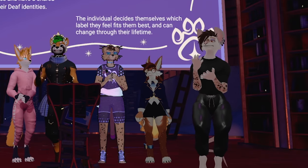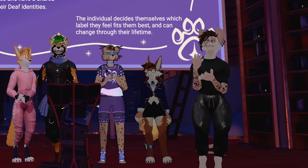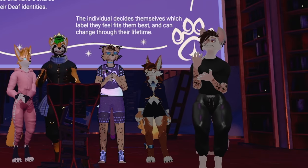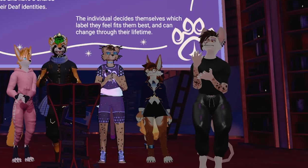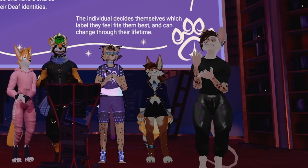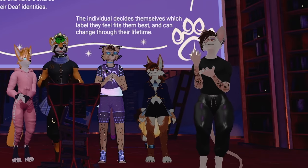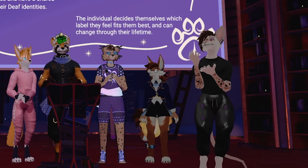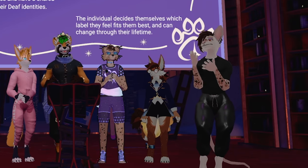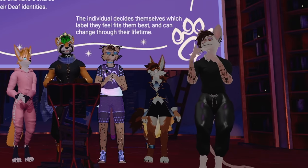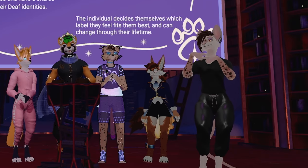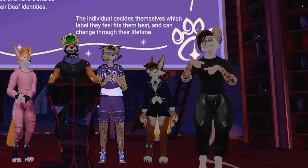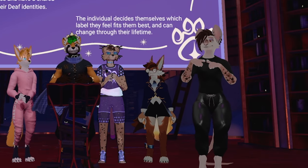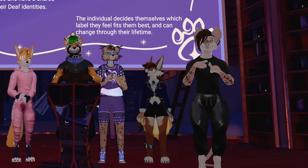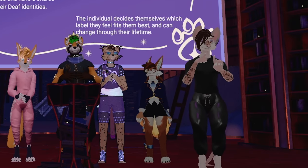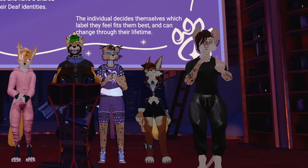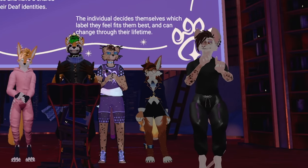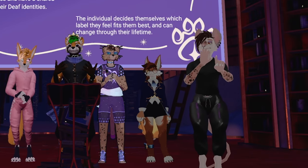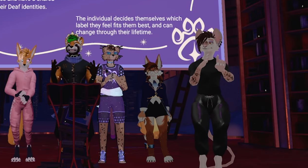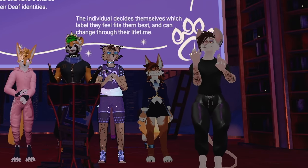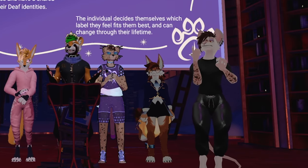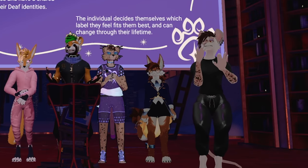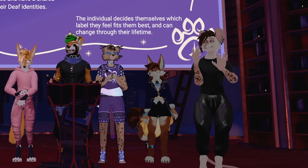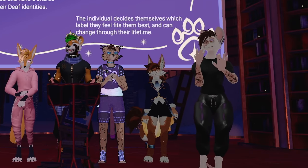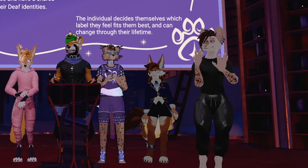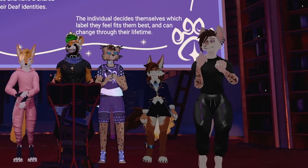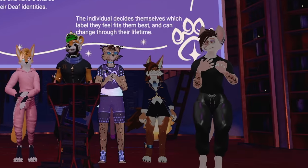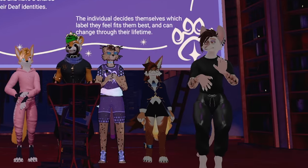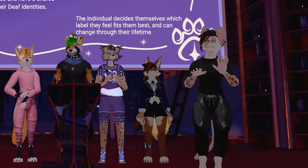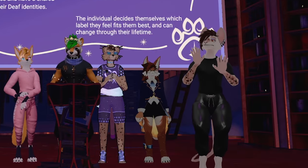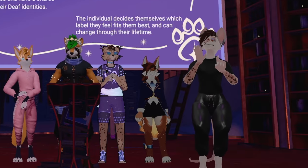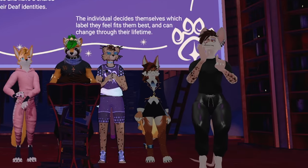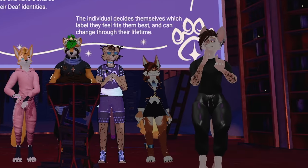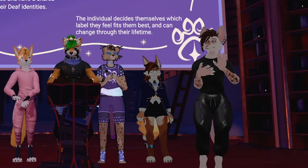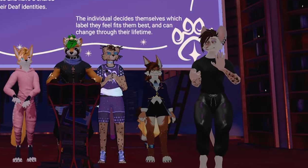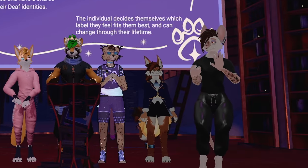choose to identify themselves as. It is their label to use as they wish.